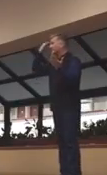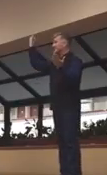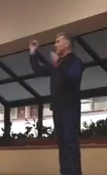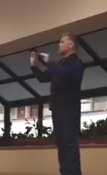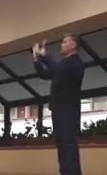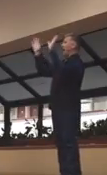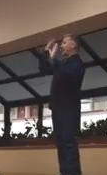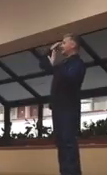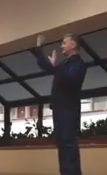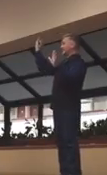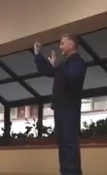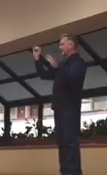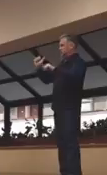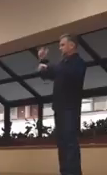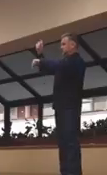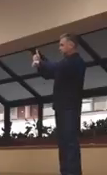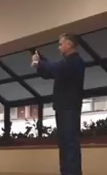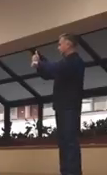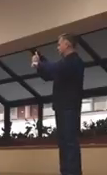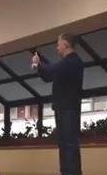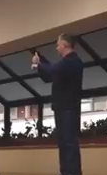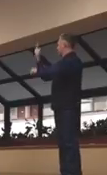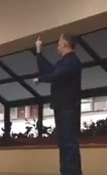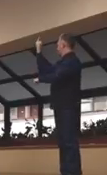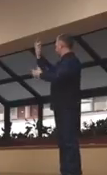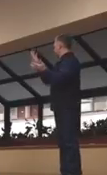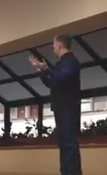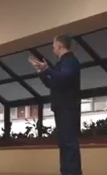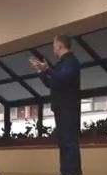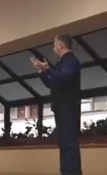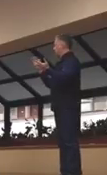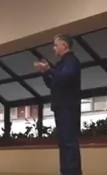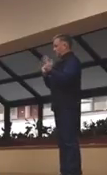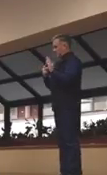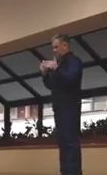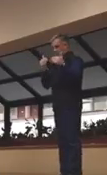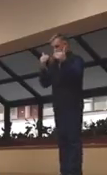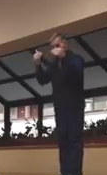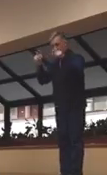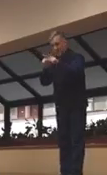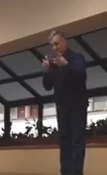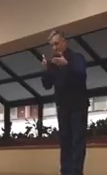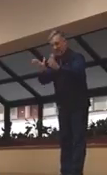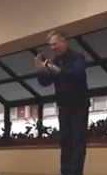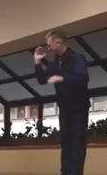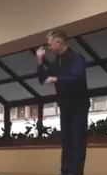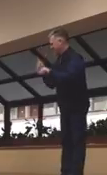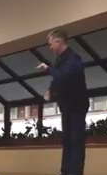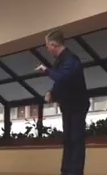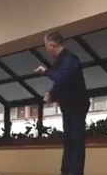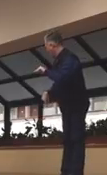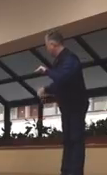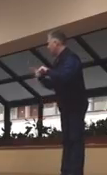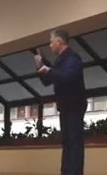there were aspects and ideas of possibilities of something that could recognize this